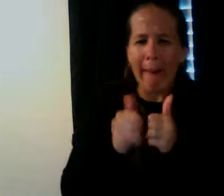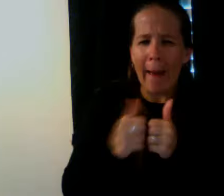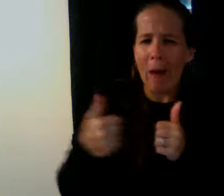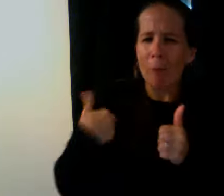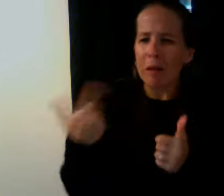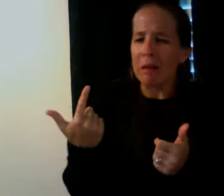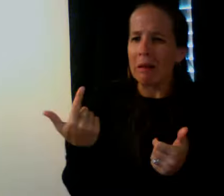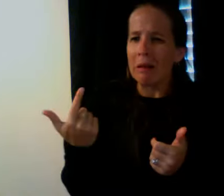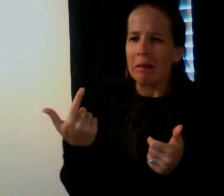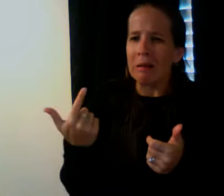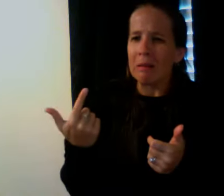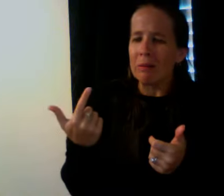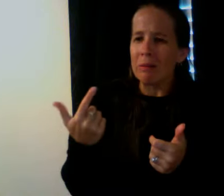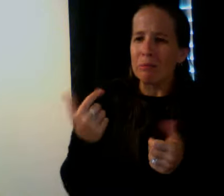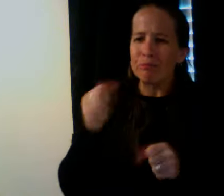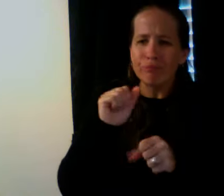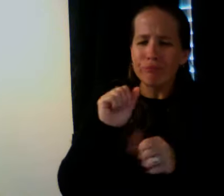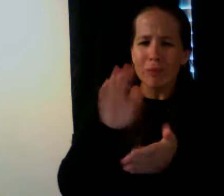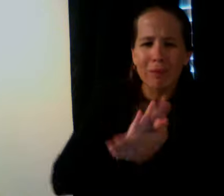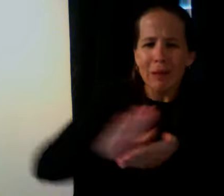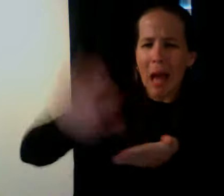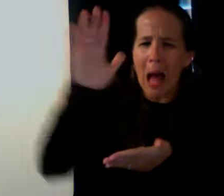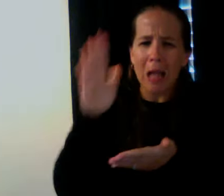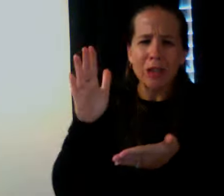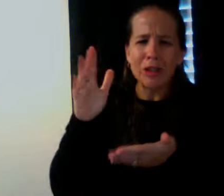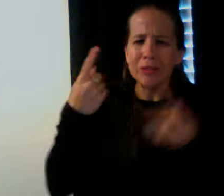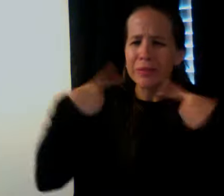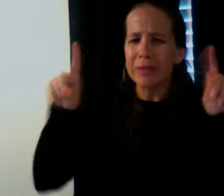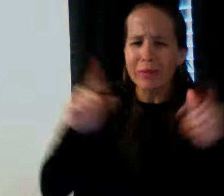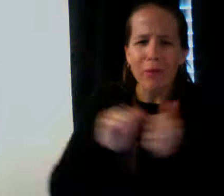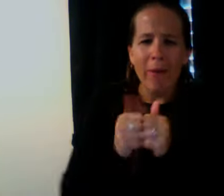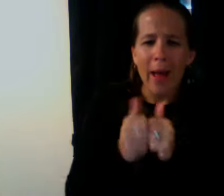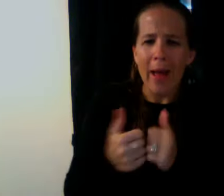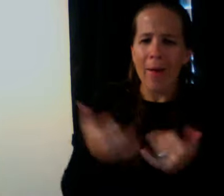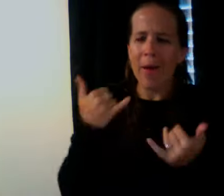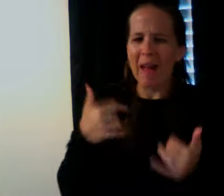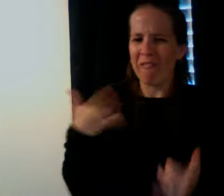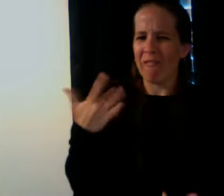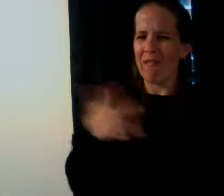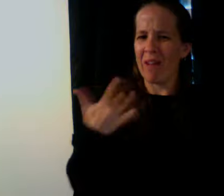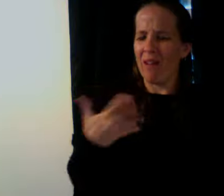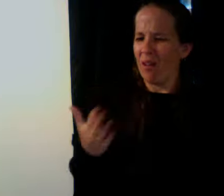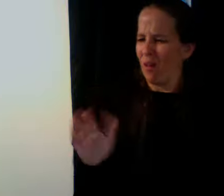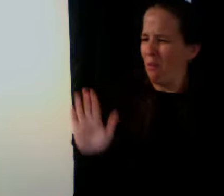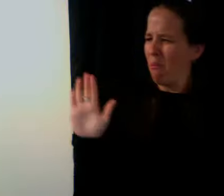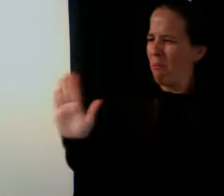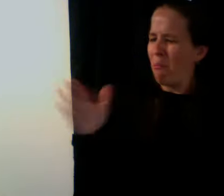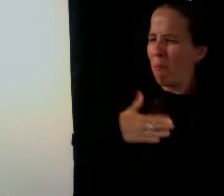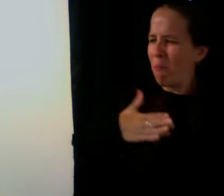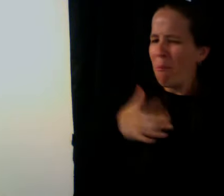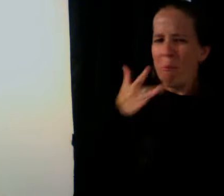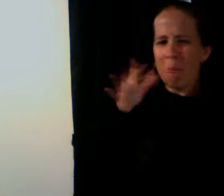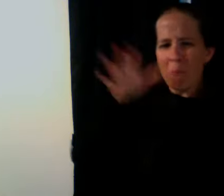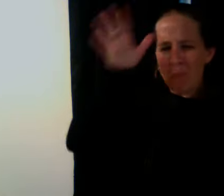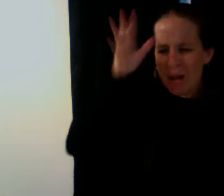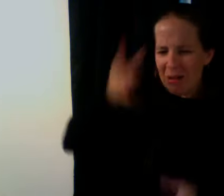here I was, spending all of the money my parents had saved their entire life. So I decided to drop out and trust